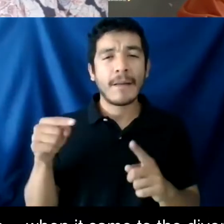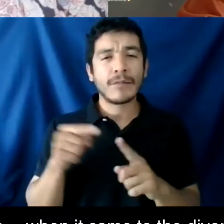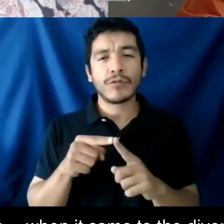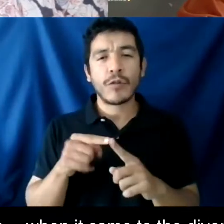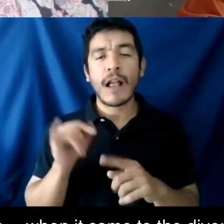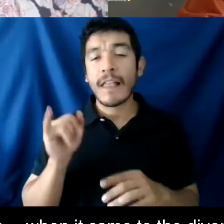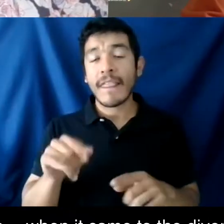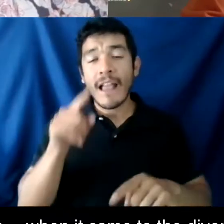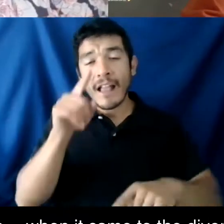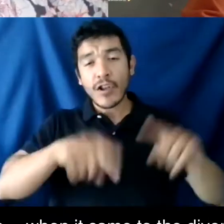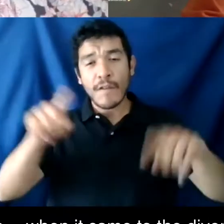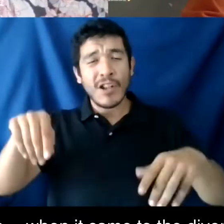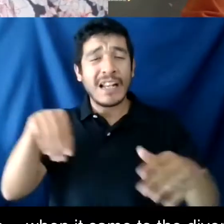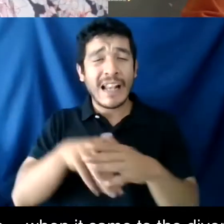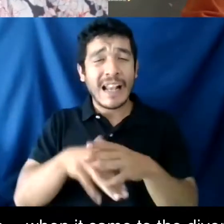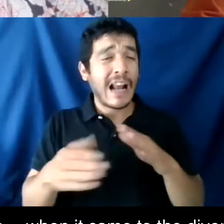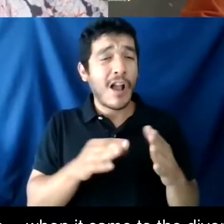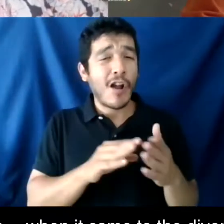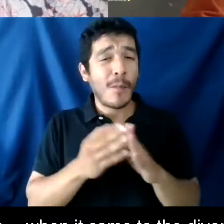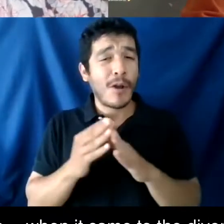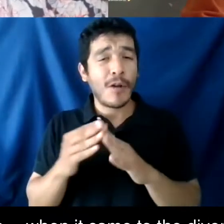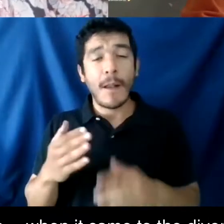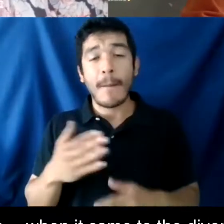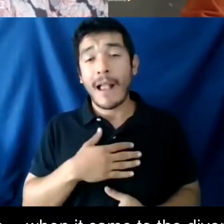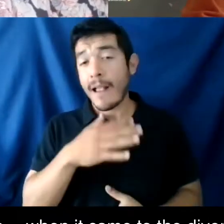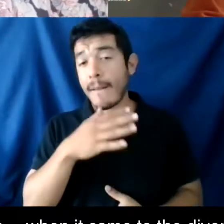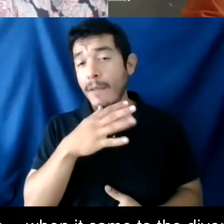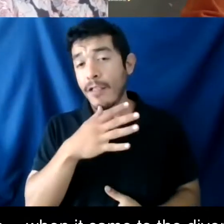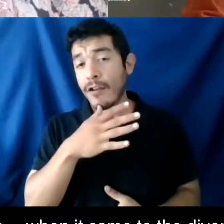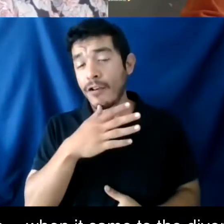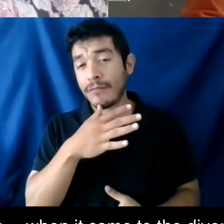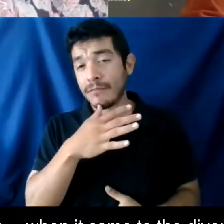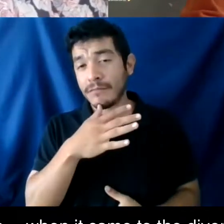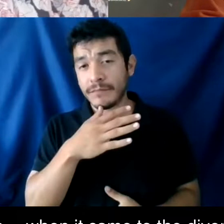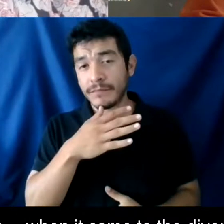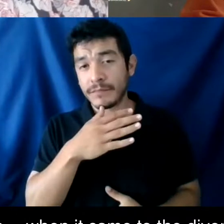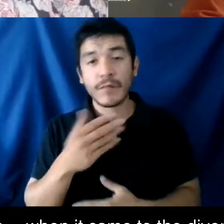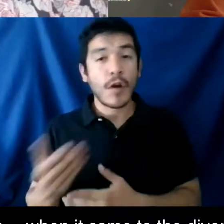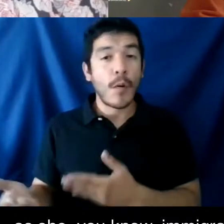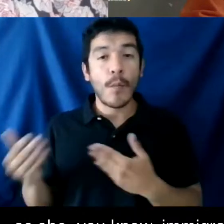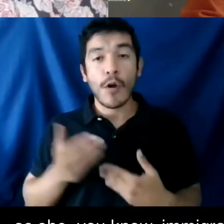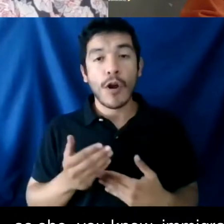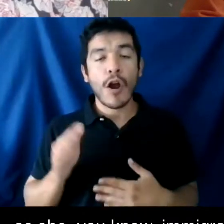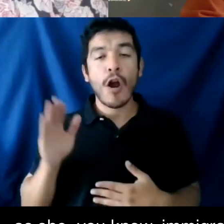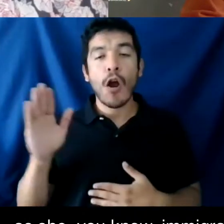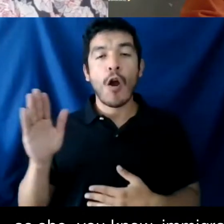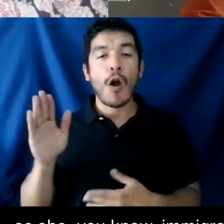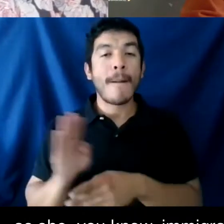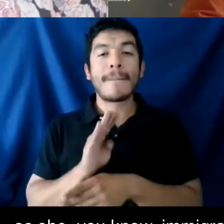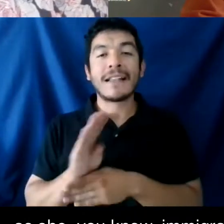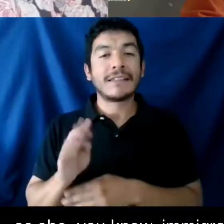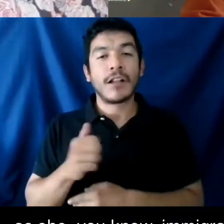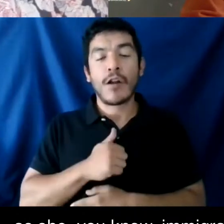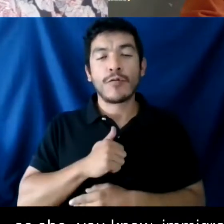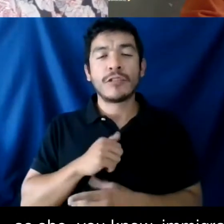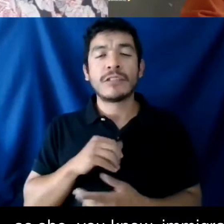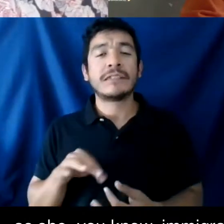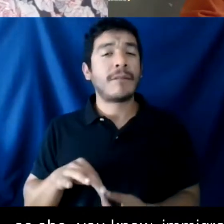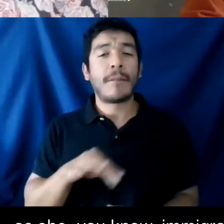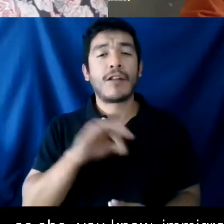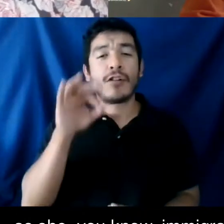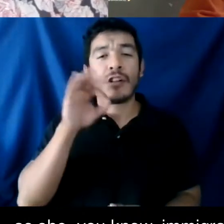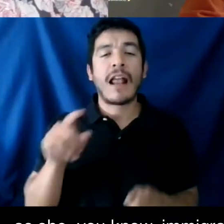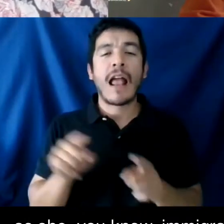the diversity within the community. My mother brings an entrepreneurial spirit.